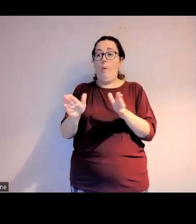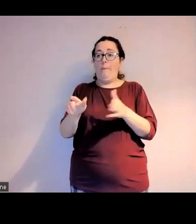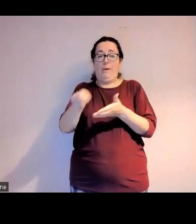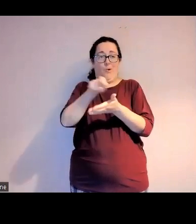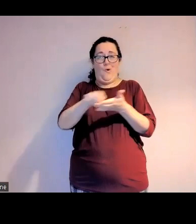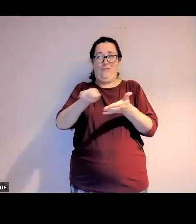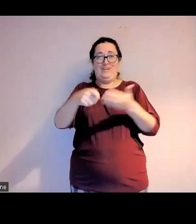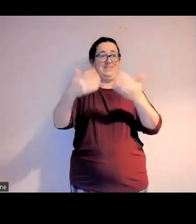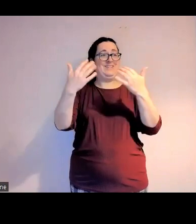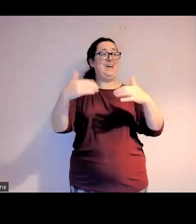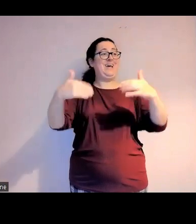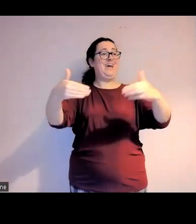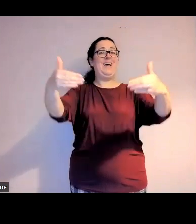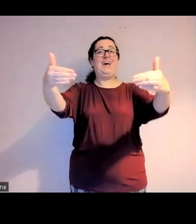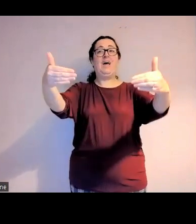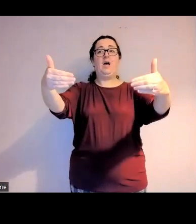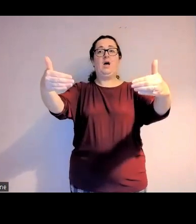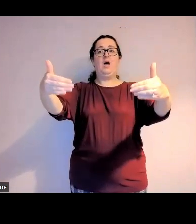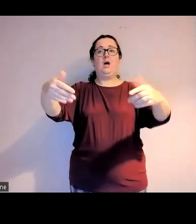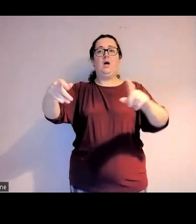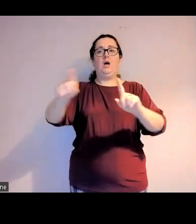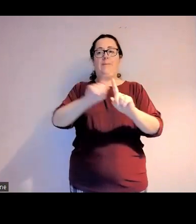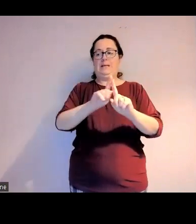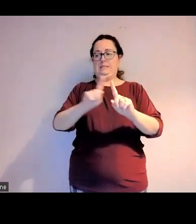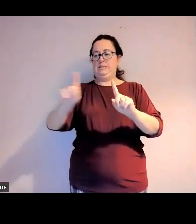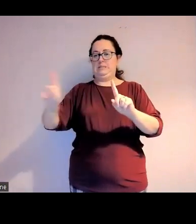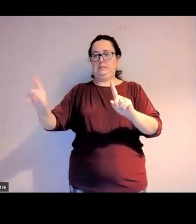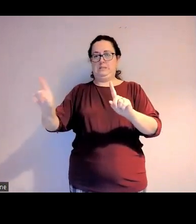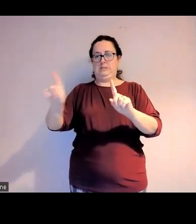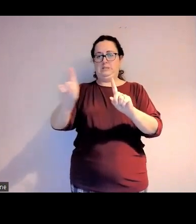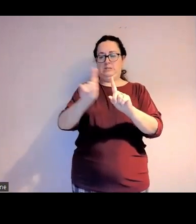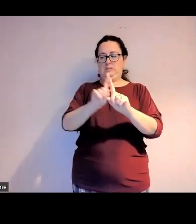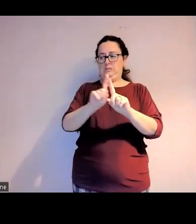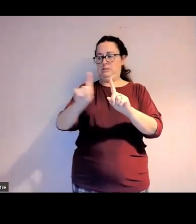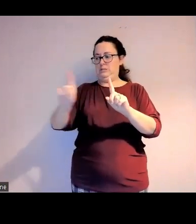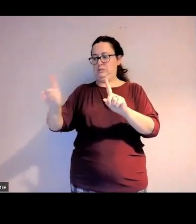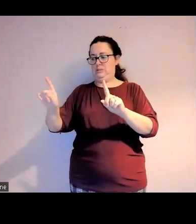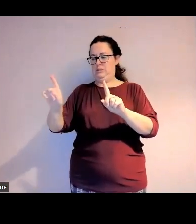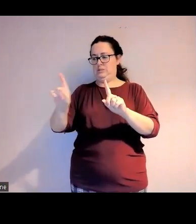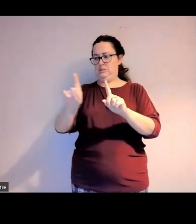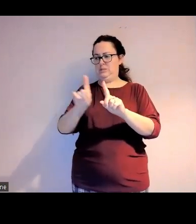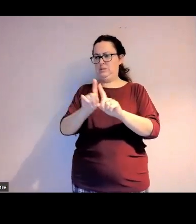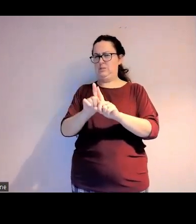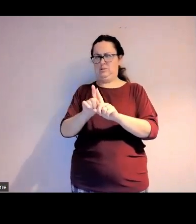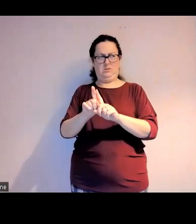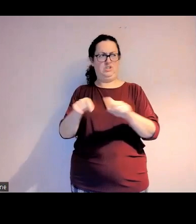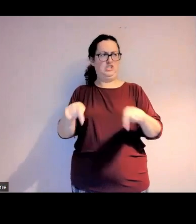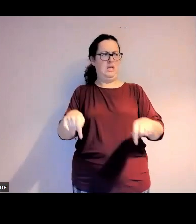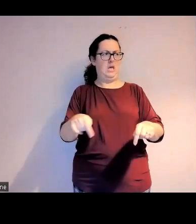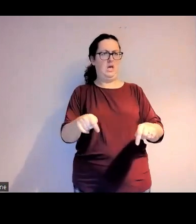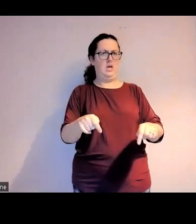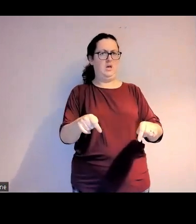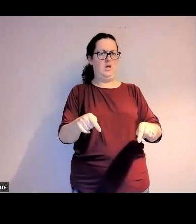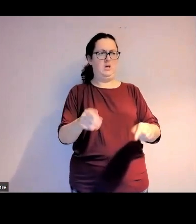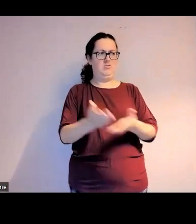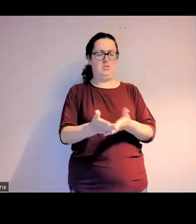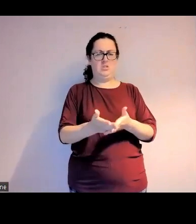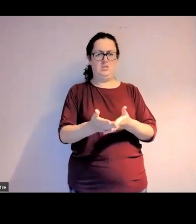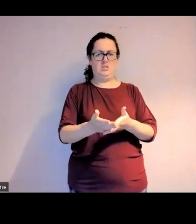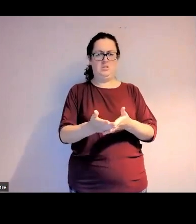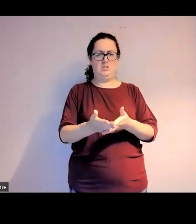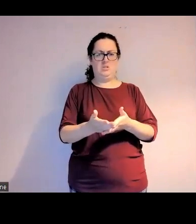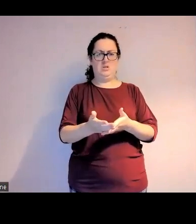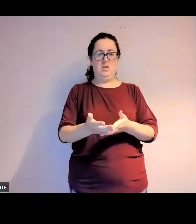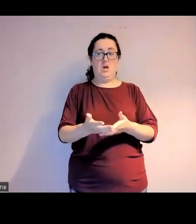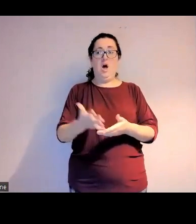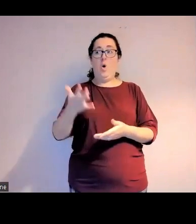space. I pace. Surely she's here. I'm now longing to be sat on